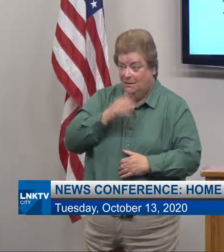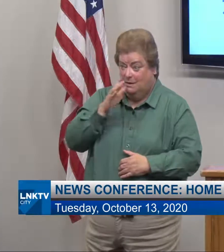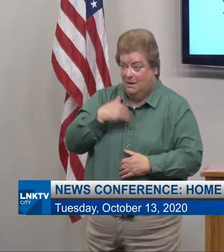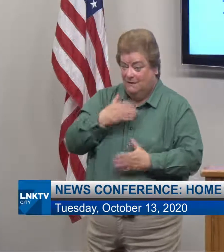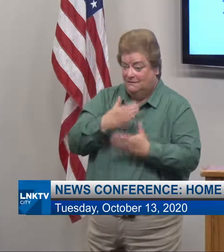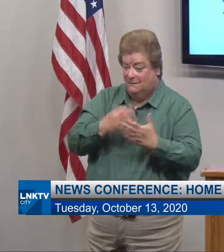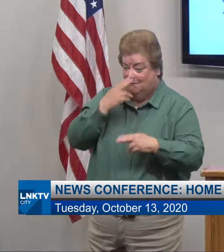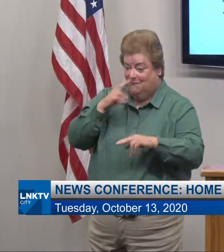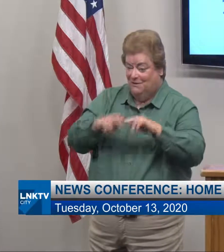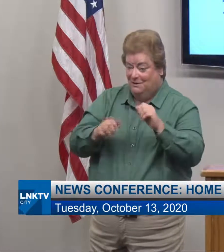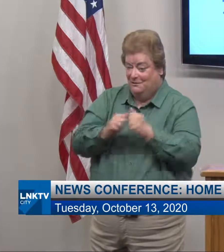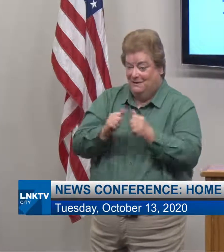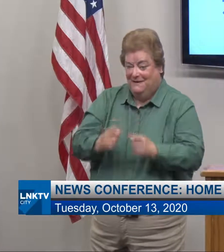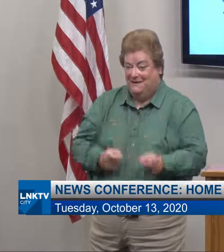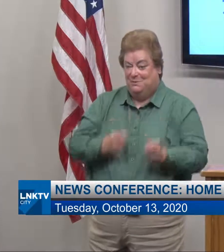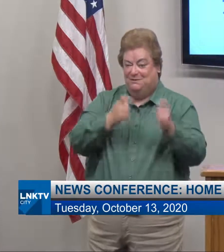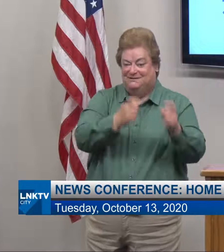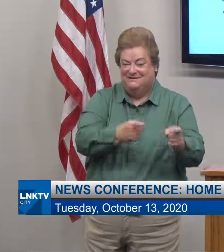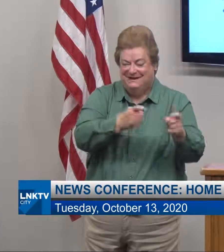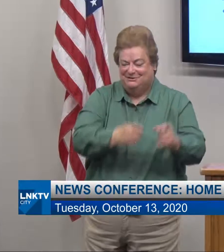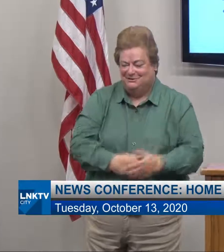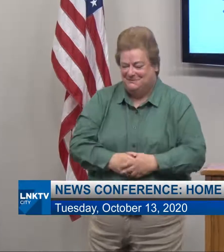with the presentation.